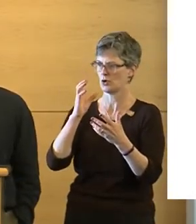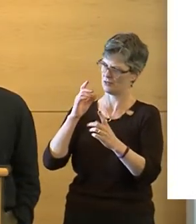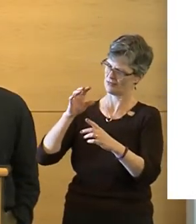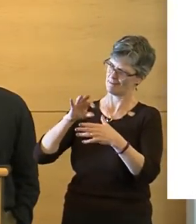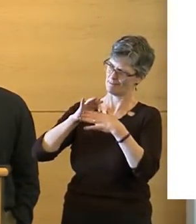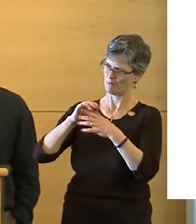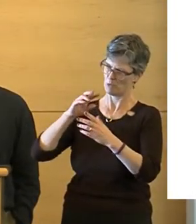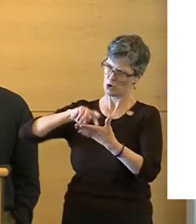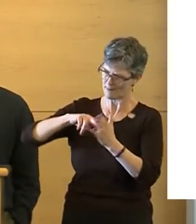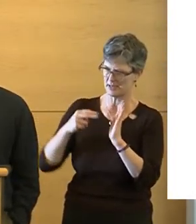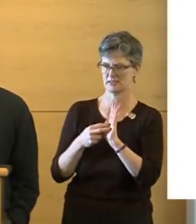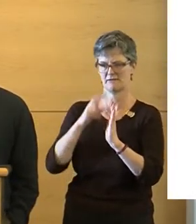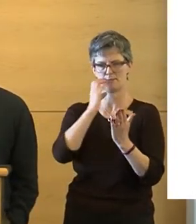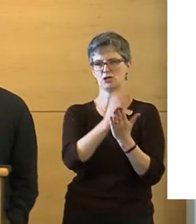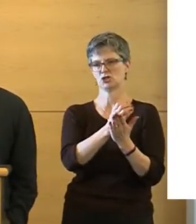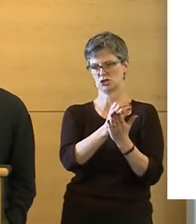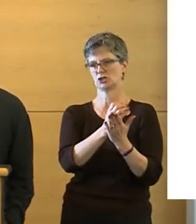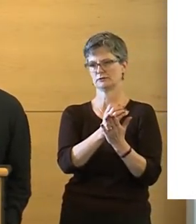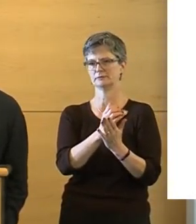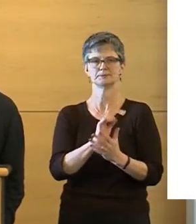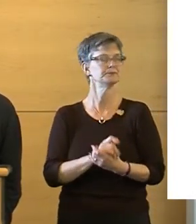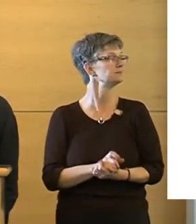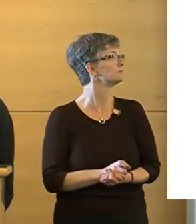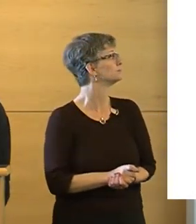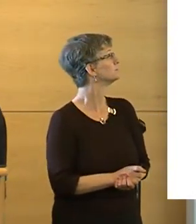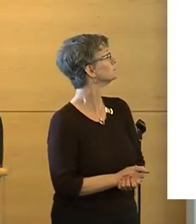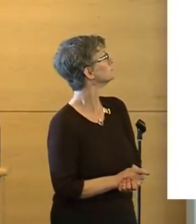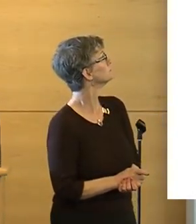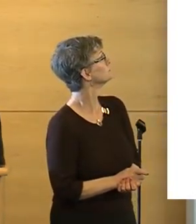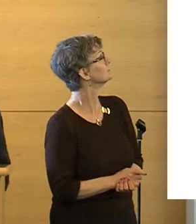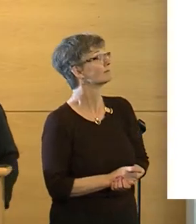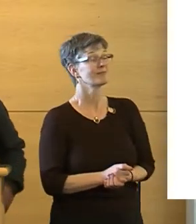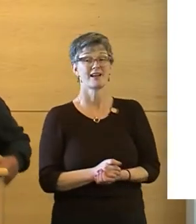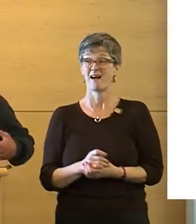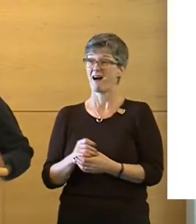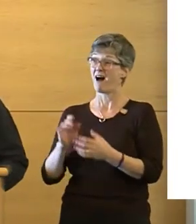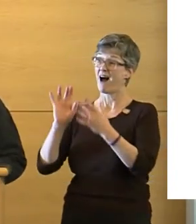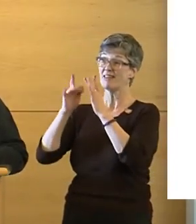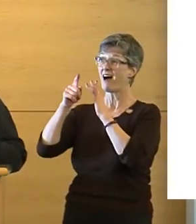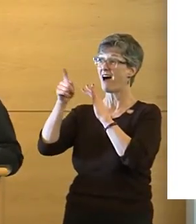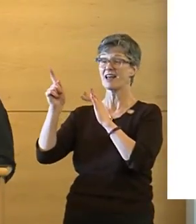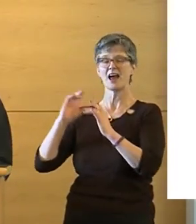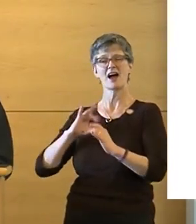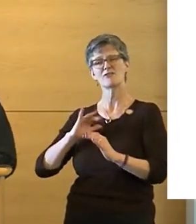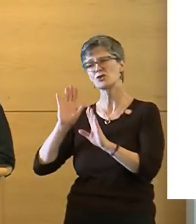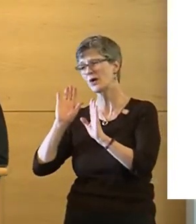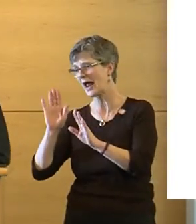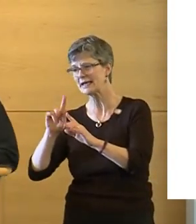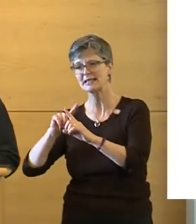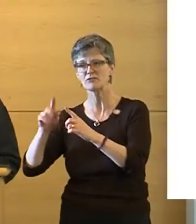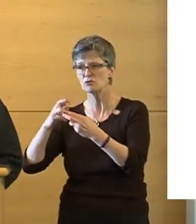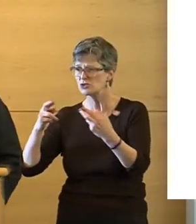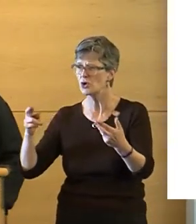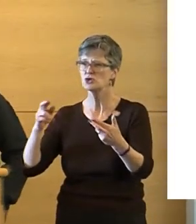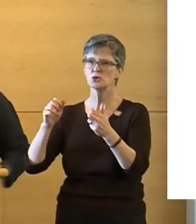to be included in the image, in the alt text. So short, sweet, equivalent communication,